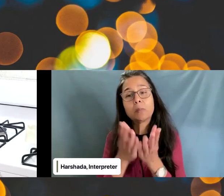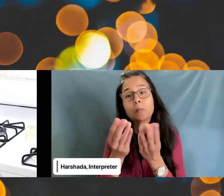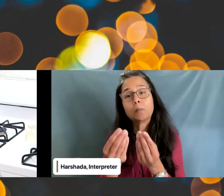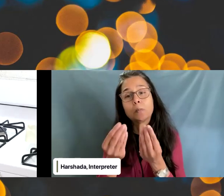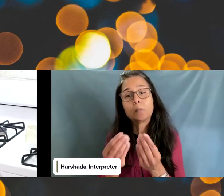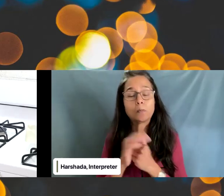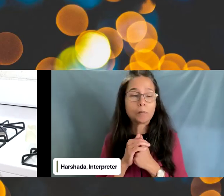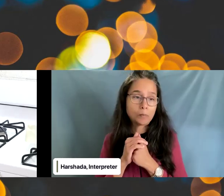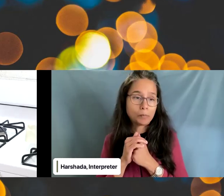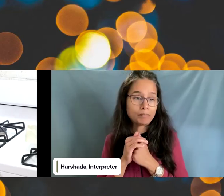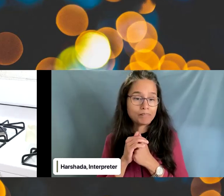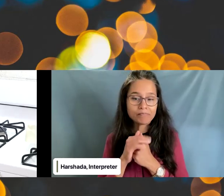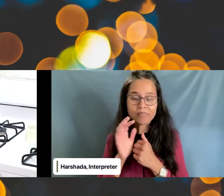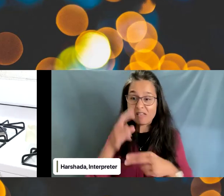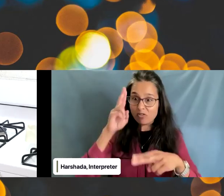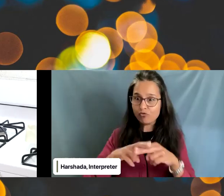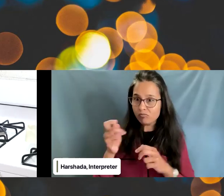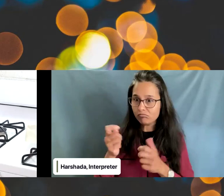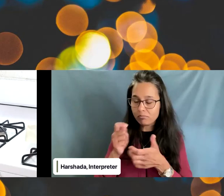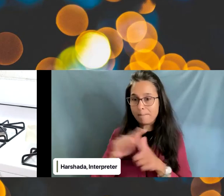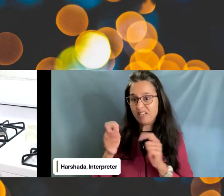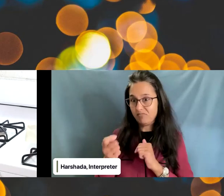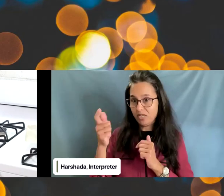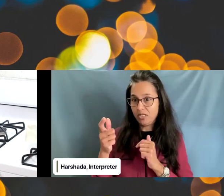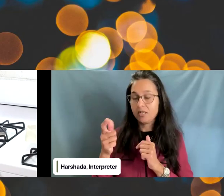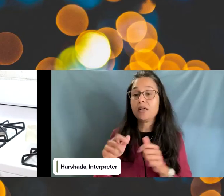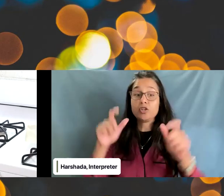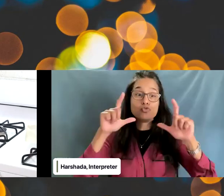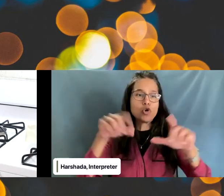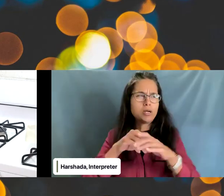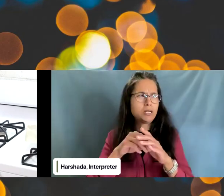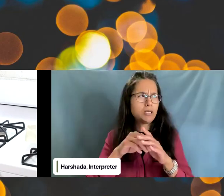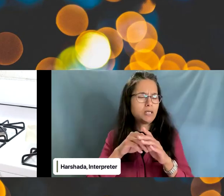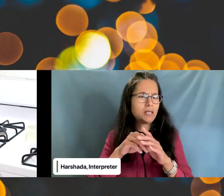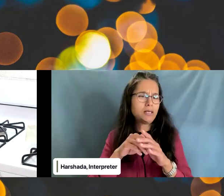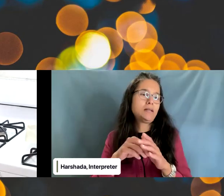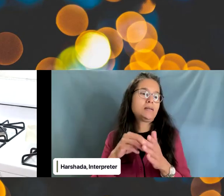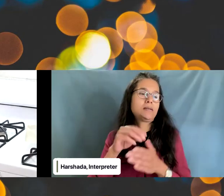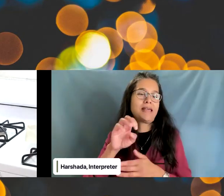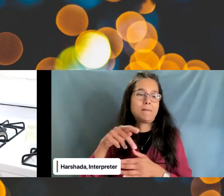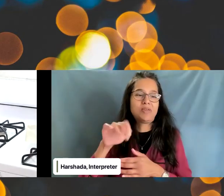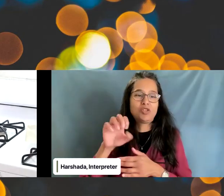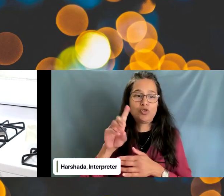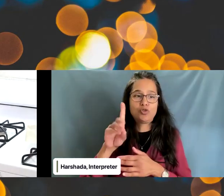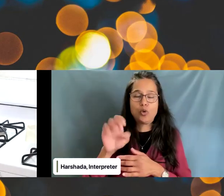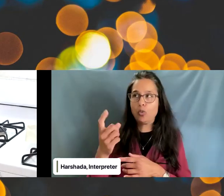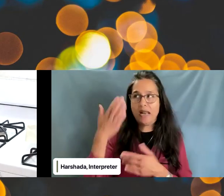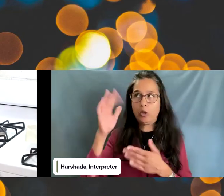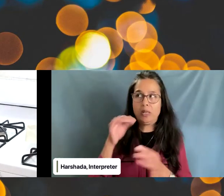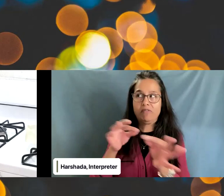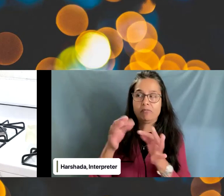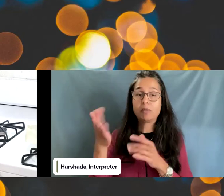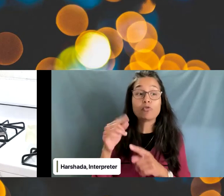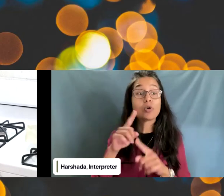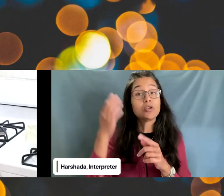There was a fun deleted scene in episode 1. I don't know if I told you guys this already. But you know how Steed's crew